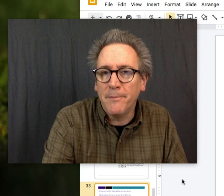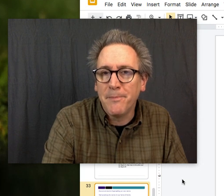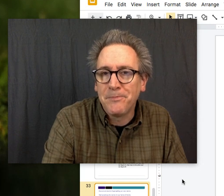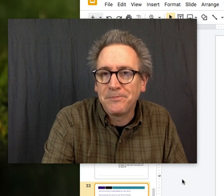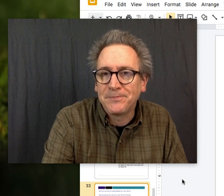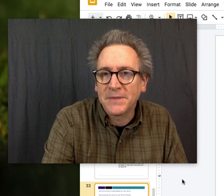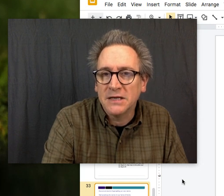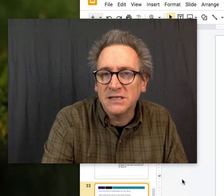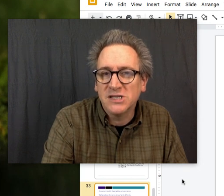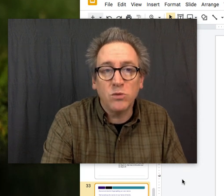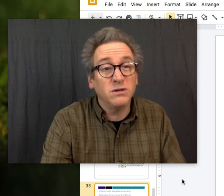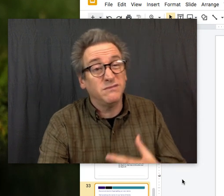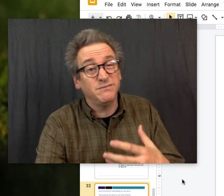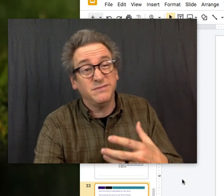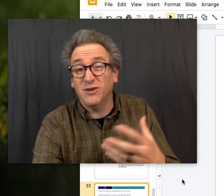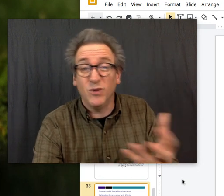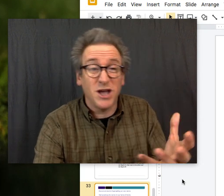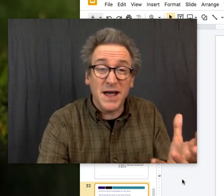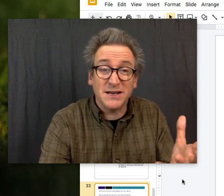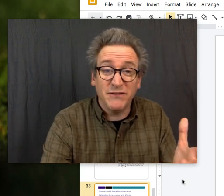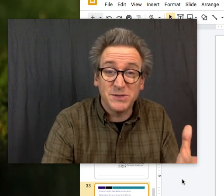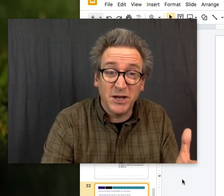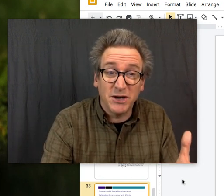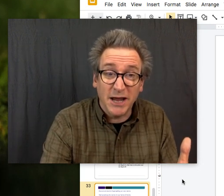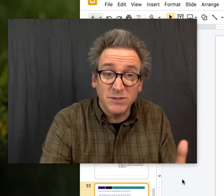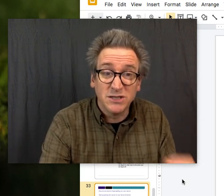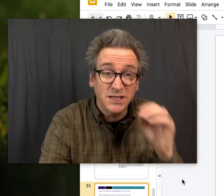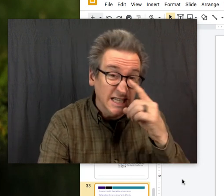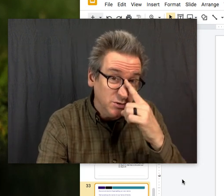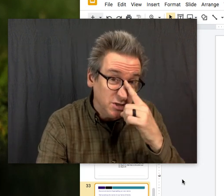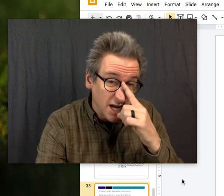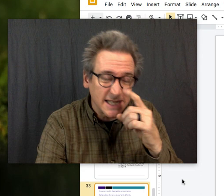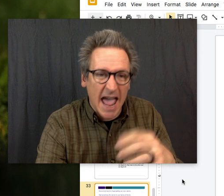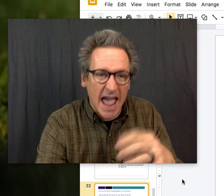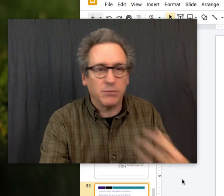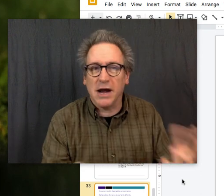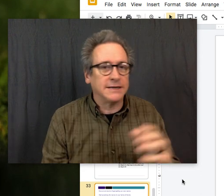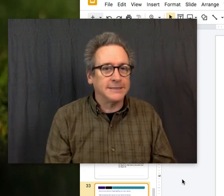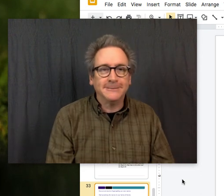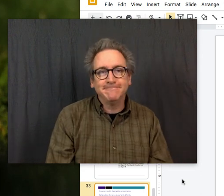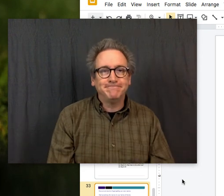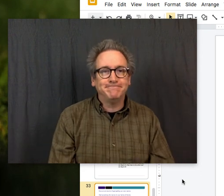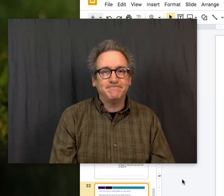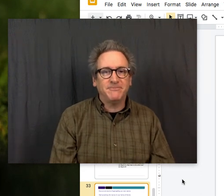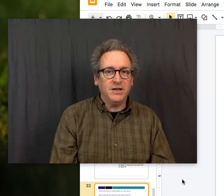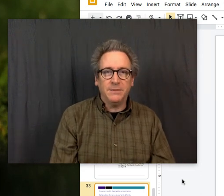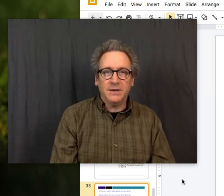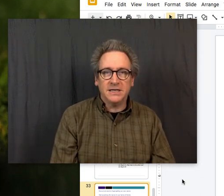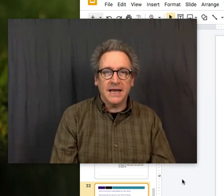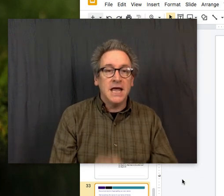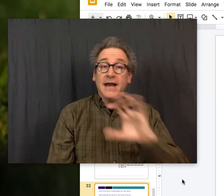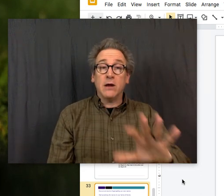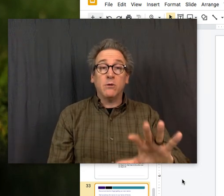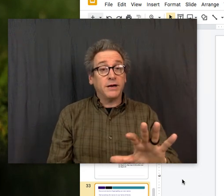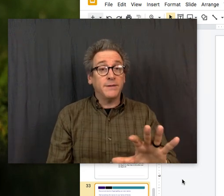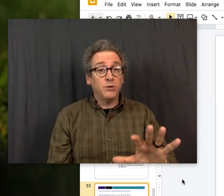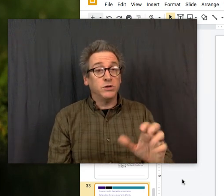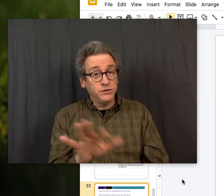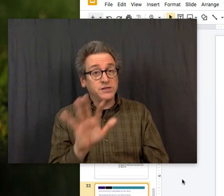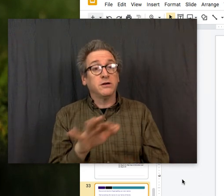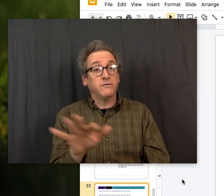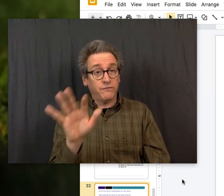later. So we come back to finger spelling your names. You just have to practice it. 15 minutes a day. And I will